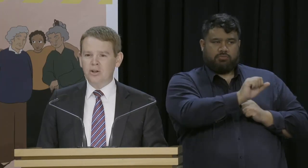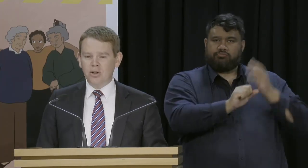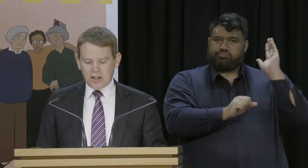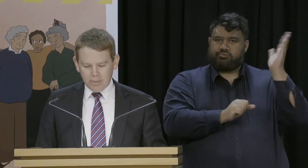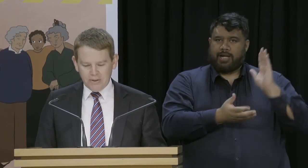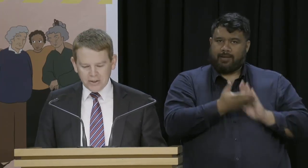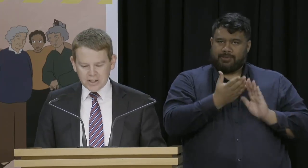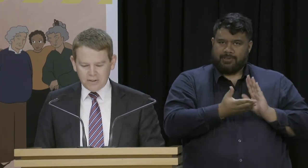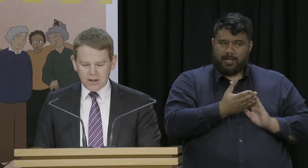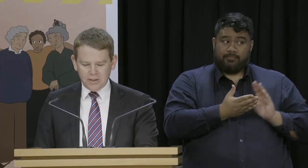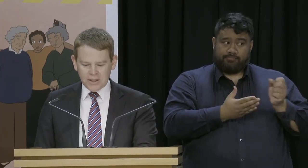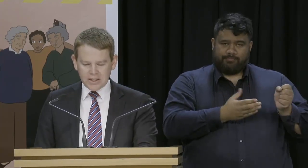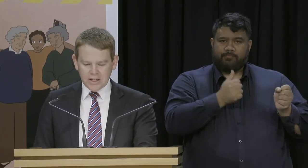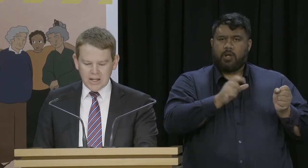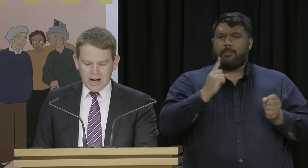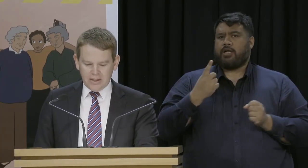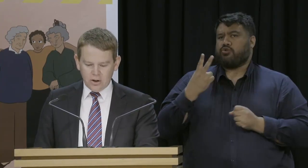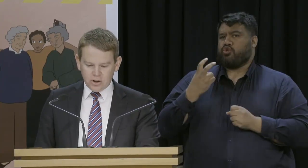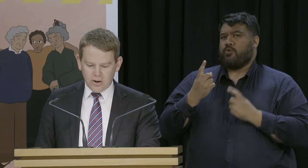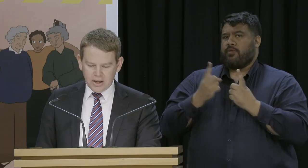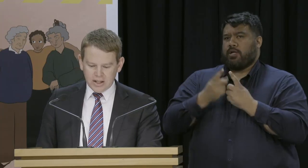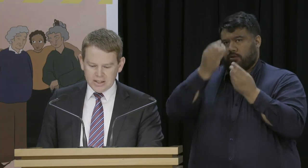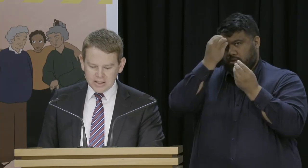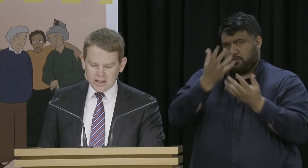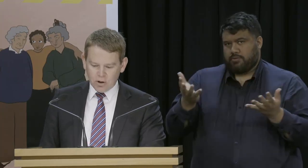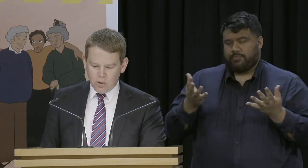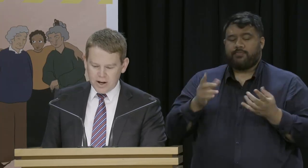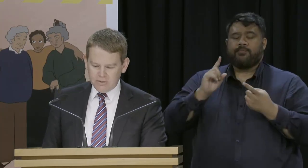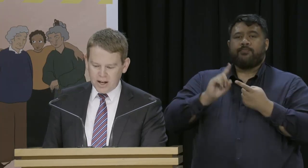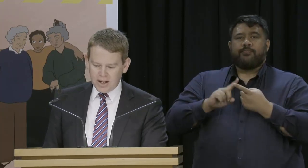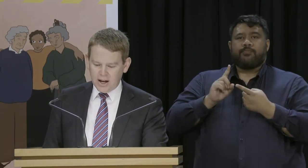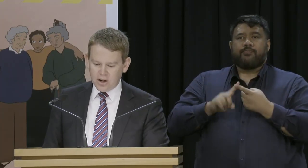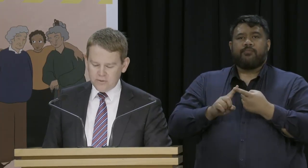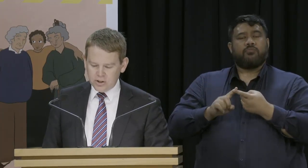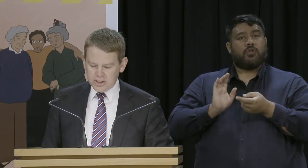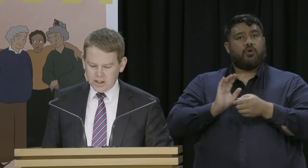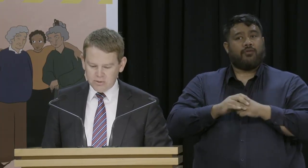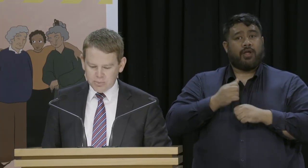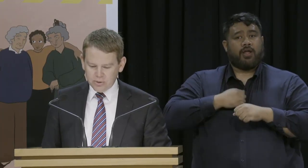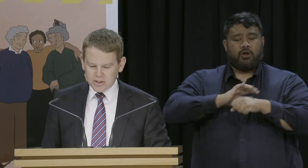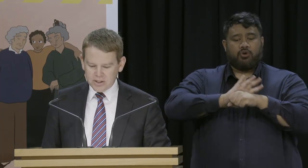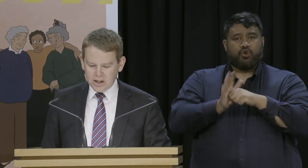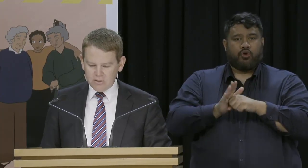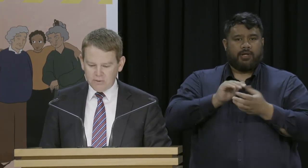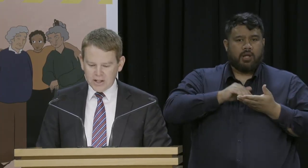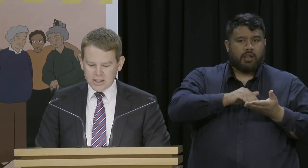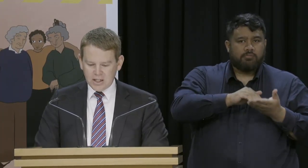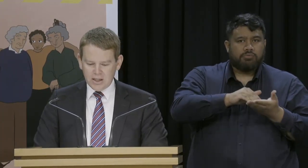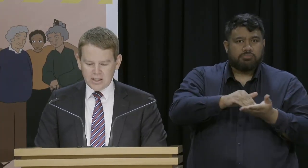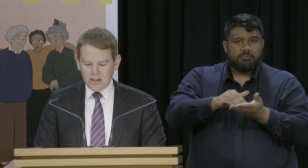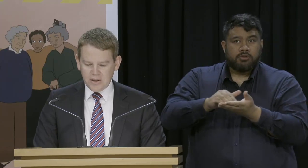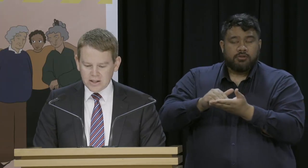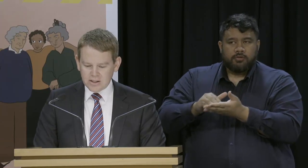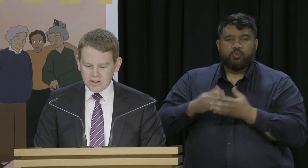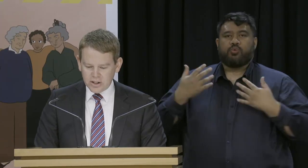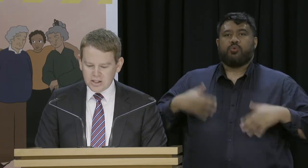to acknowledge a couple of other significant things. The ongoing intensity required around our COVID-19 responses reflected in